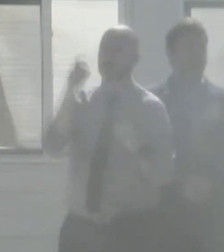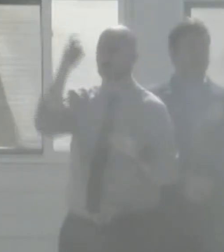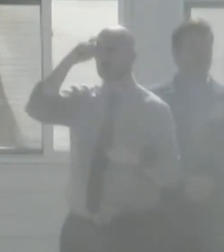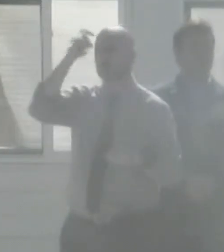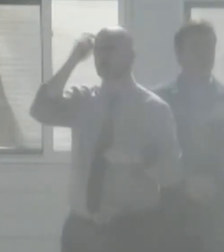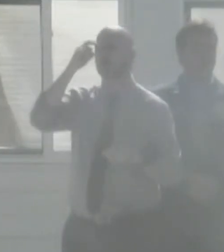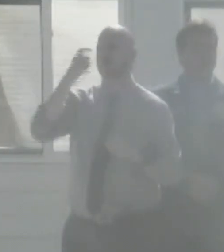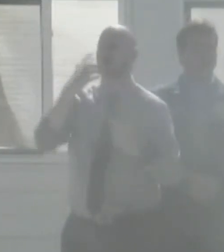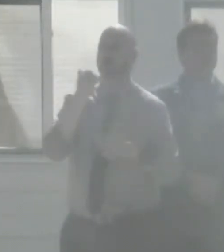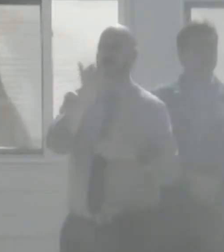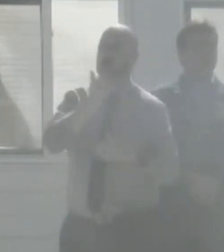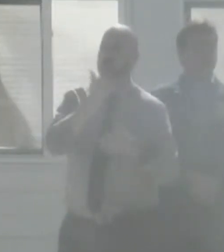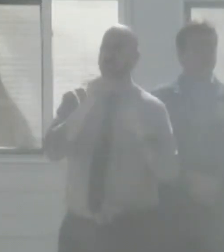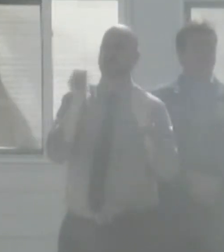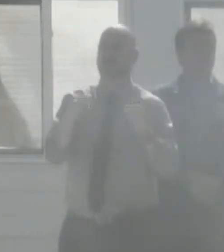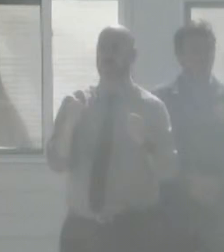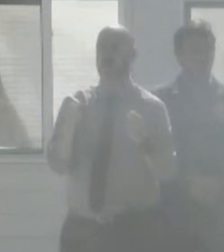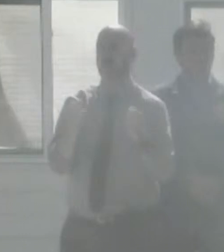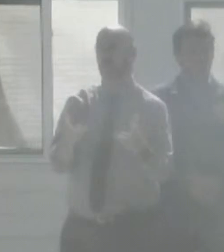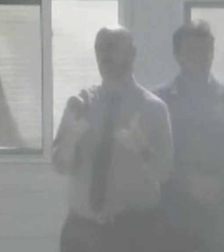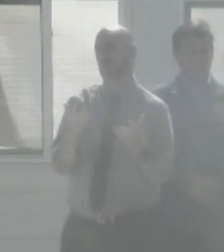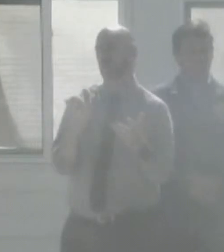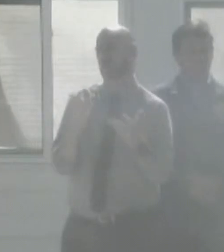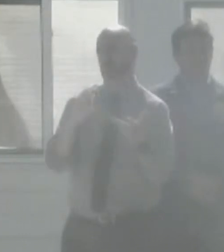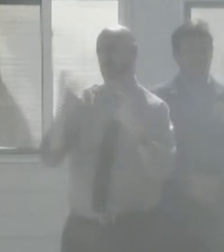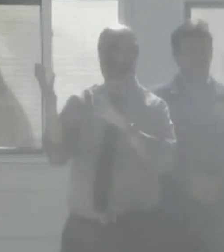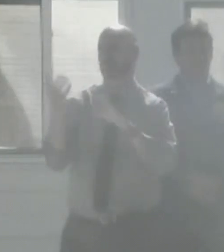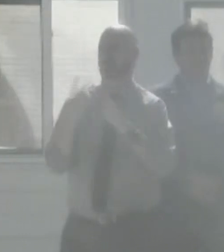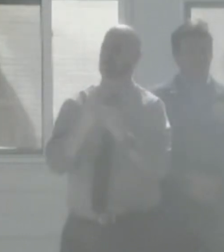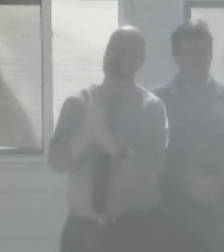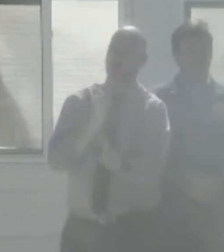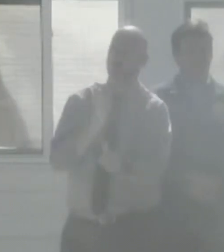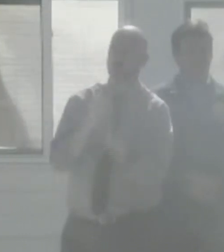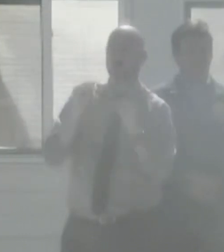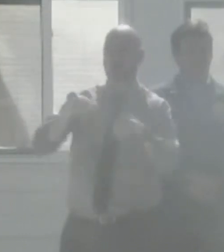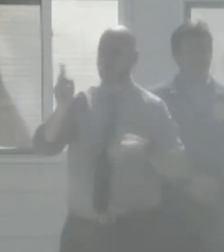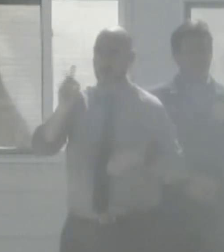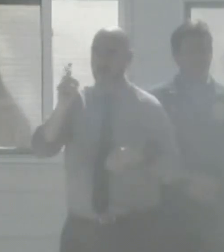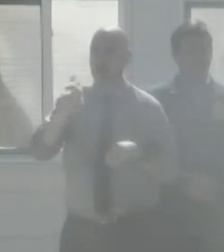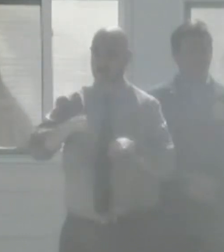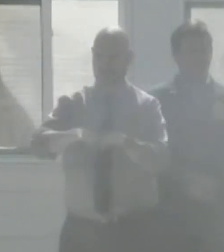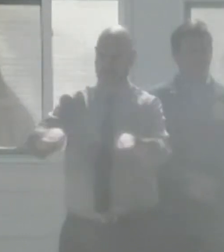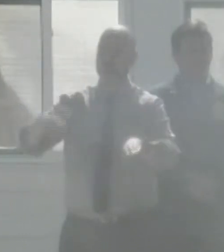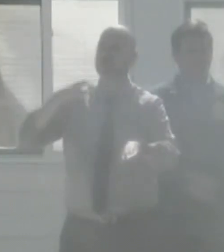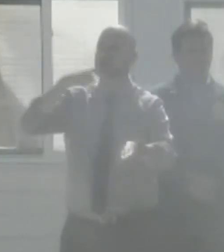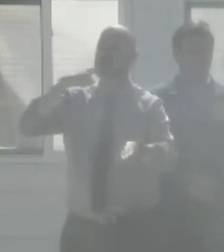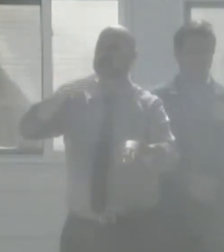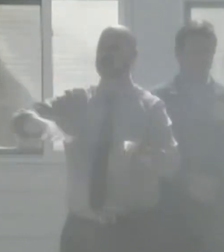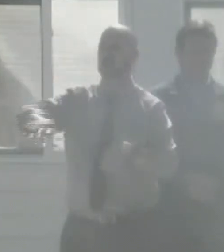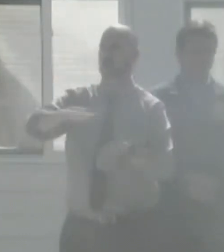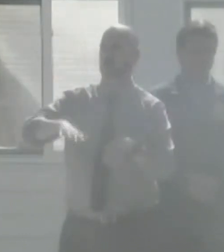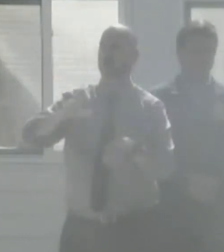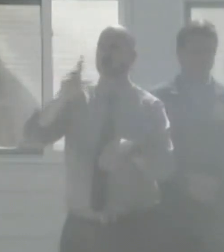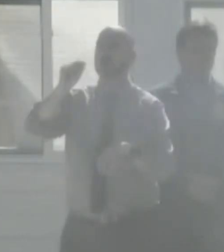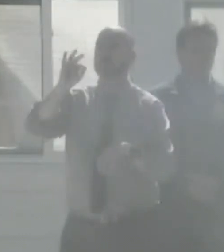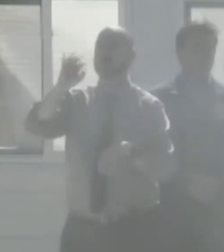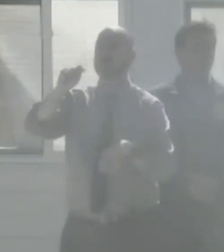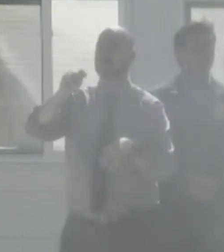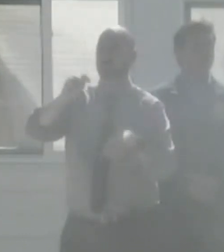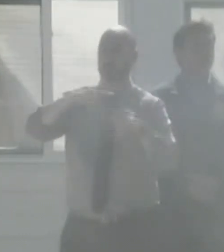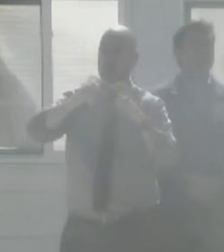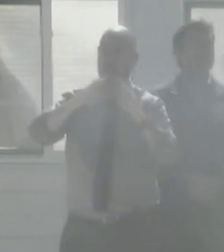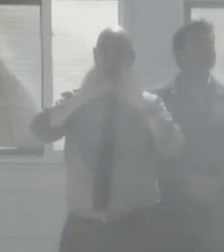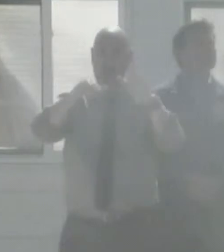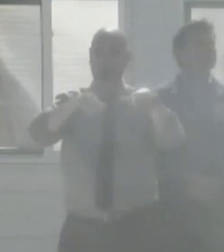preventable. Make sure you put it on a flat, dry surface at least 20 feet away from all doors and windows. Make sure you wait